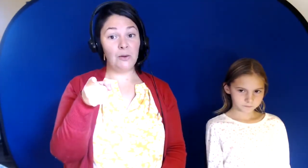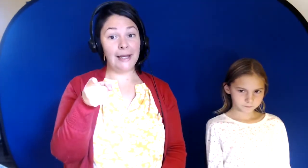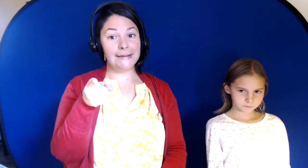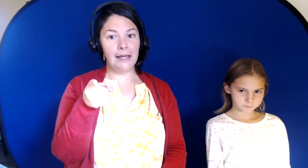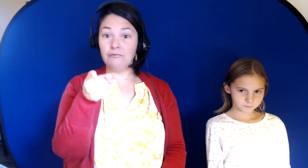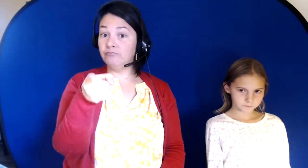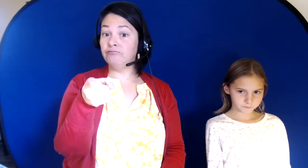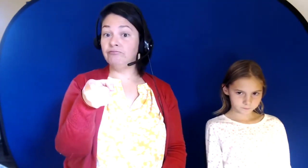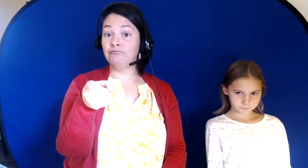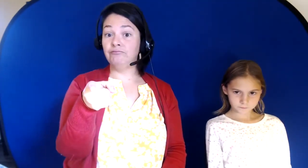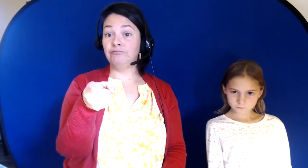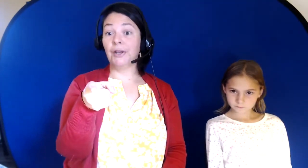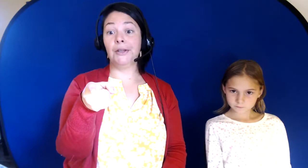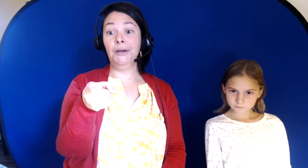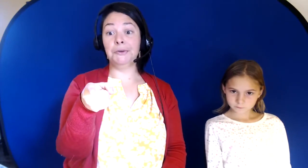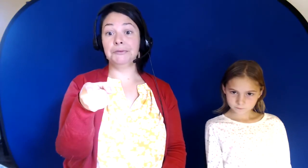say, you,